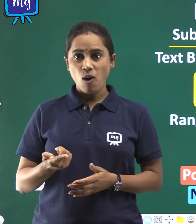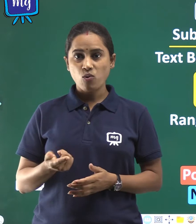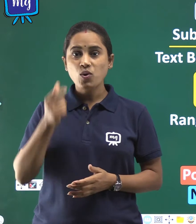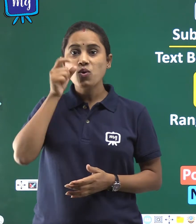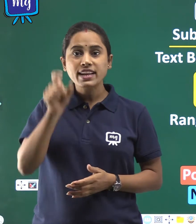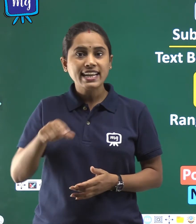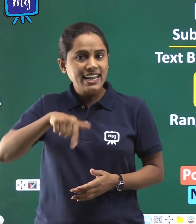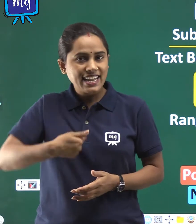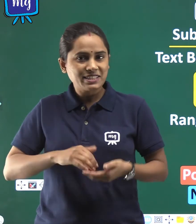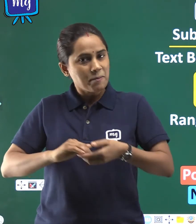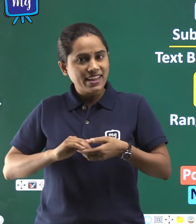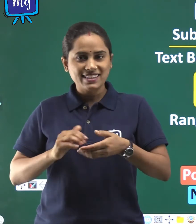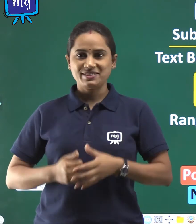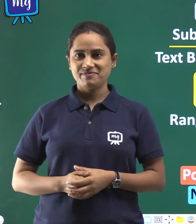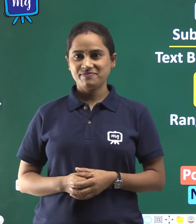marriage.